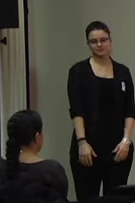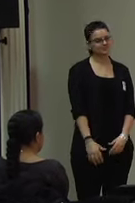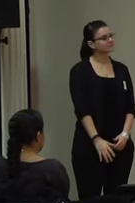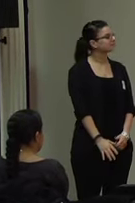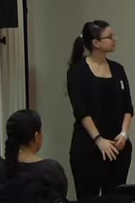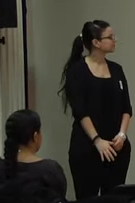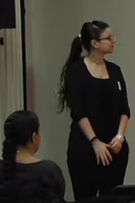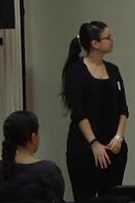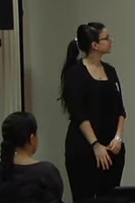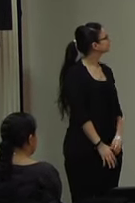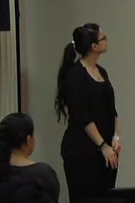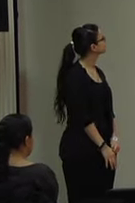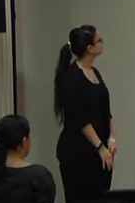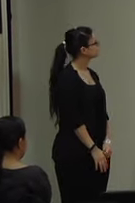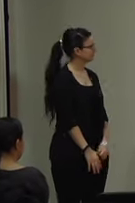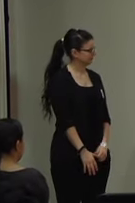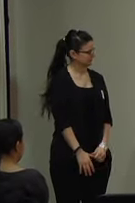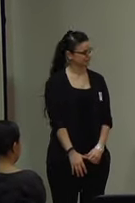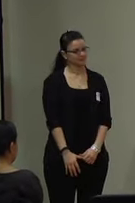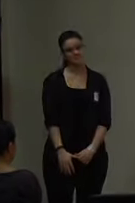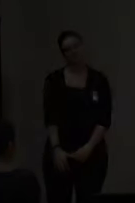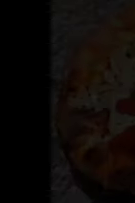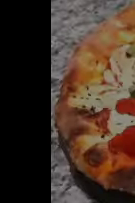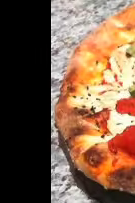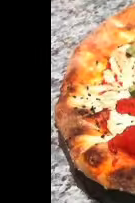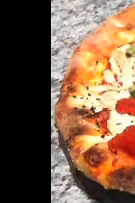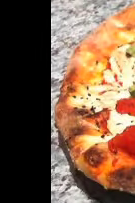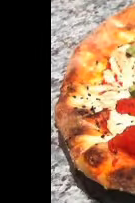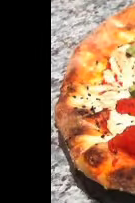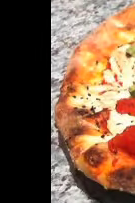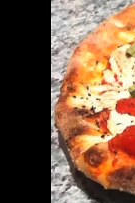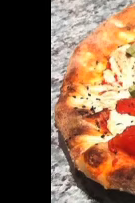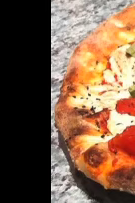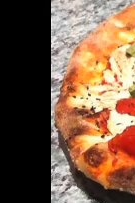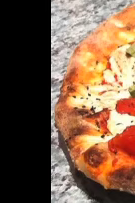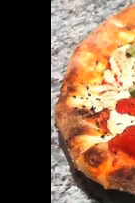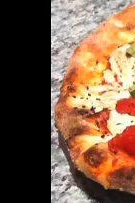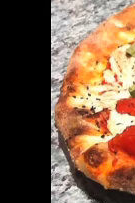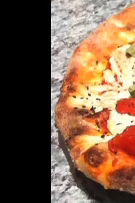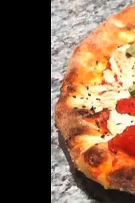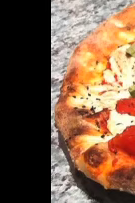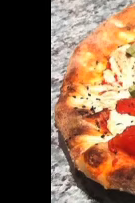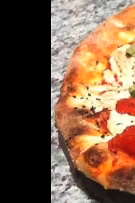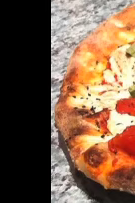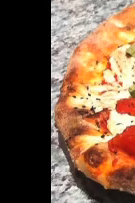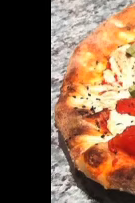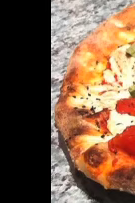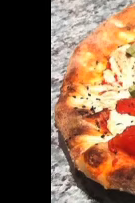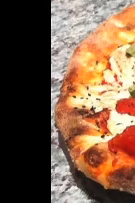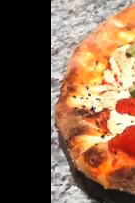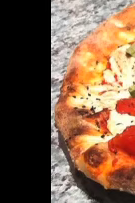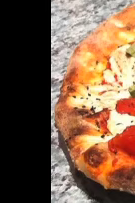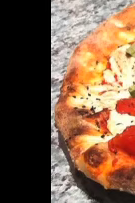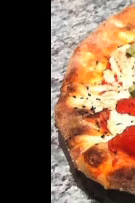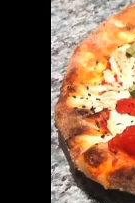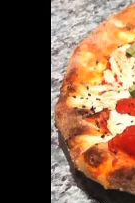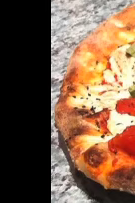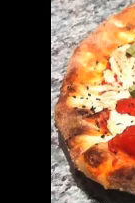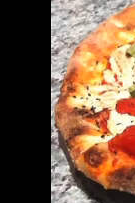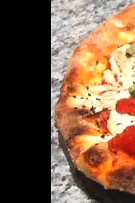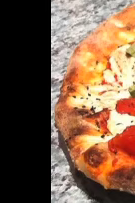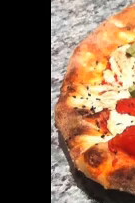And I do want to show you that the vegan cheese really does melt. Look at that. Isn't that yummy? It's a pizza made with, I